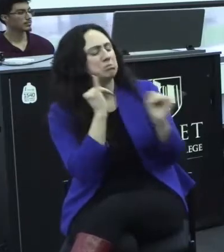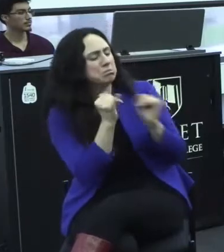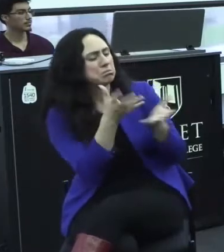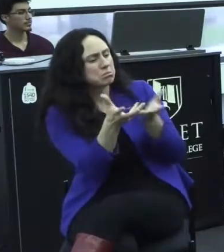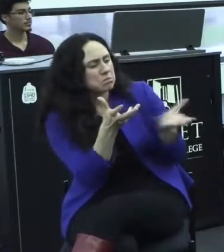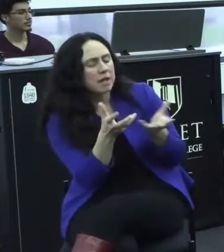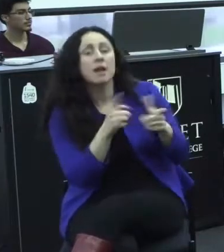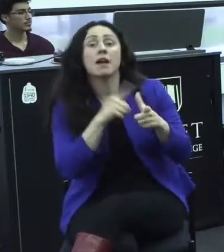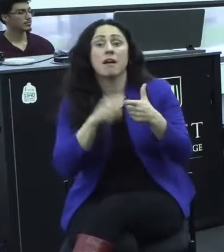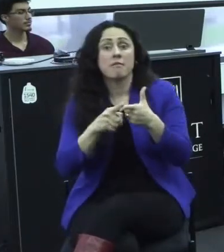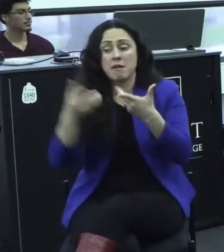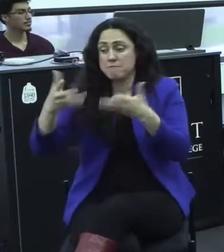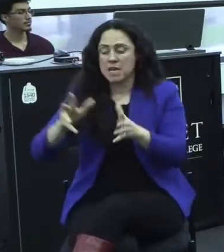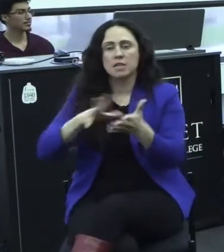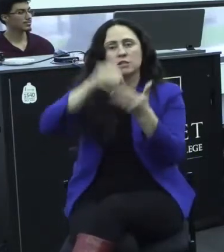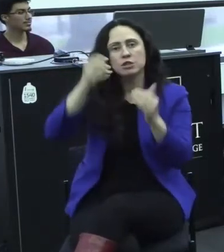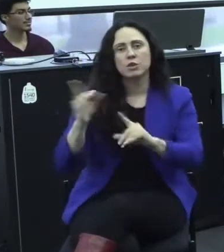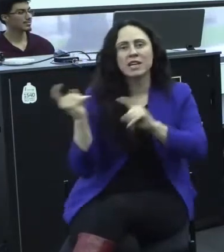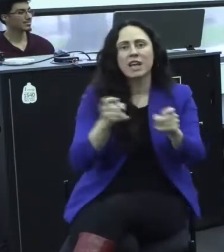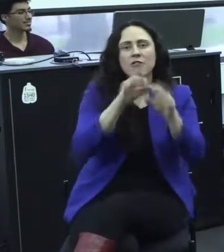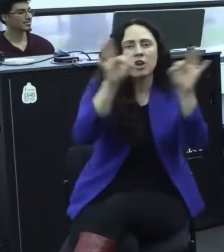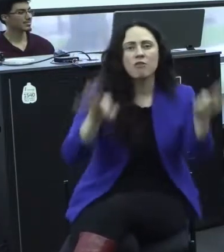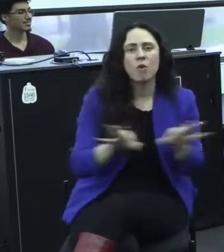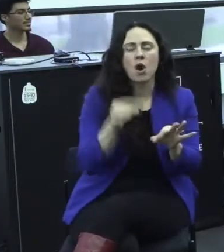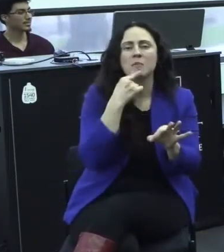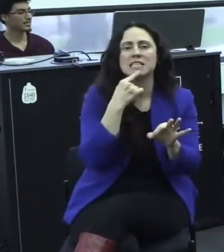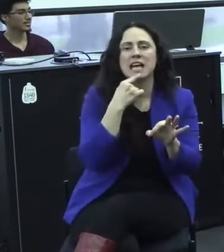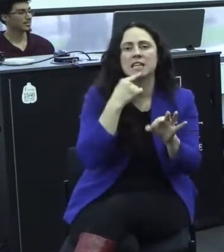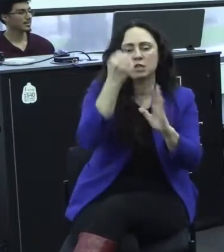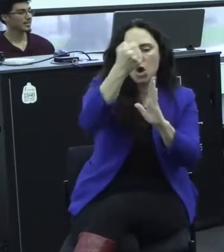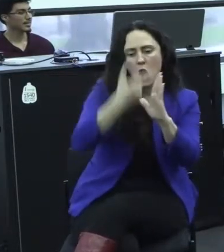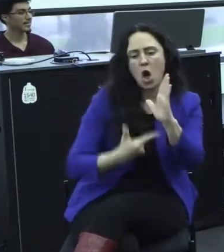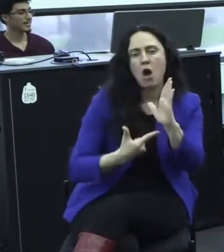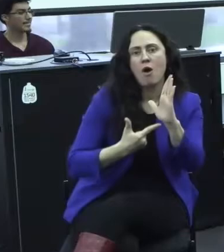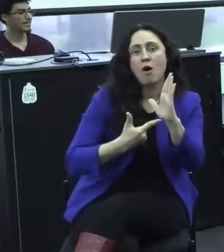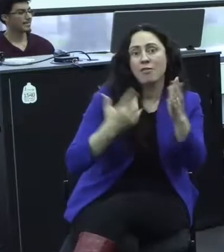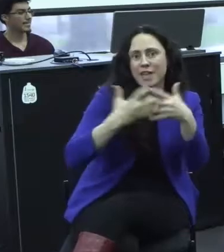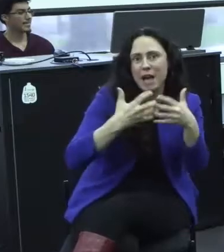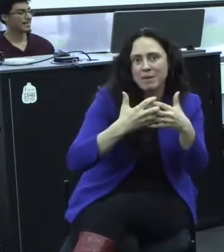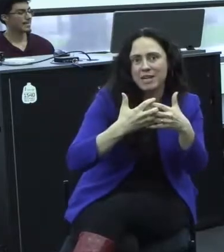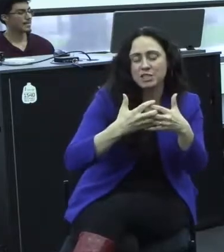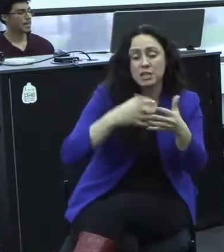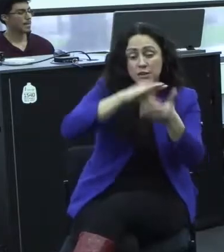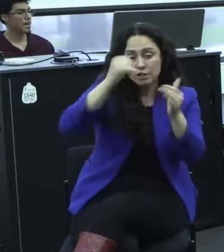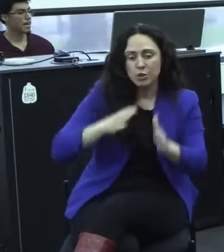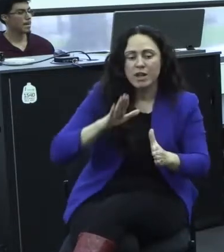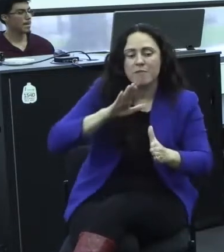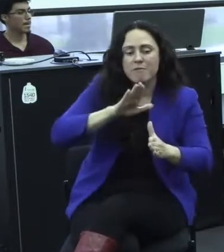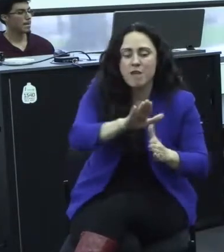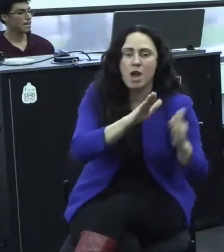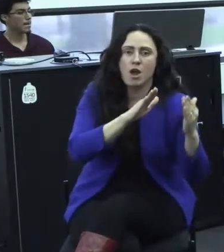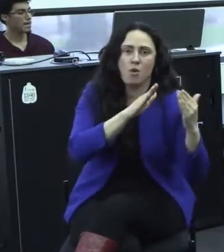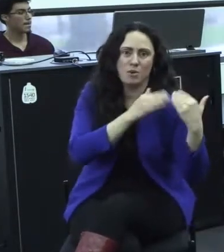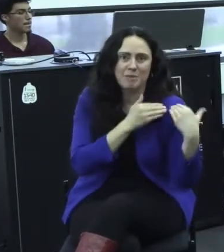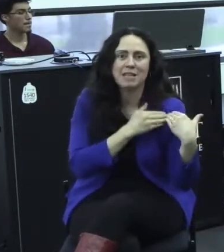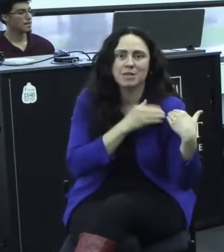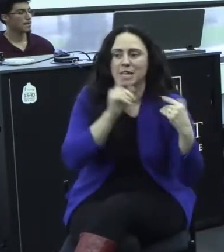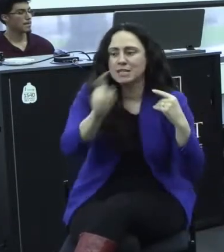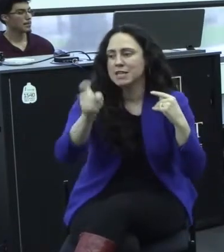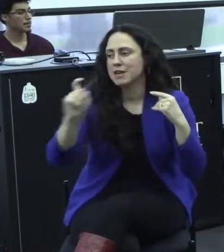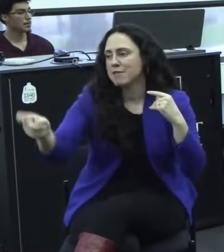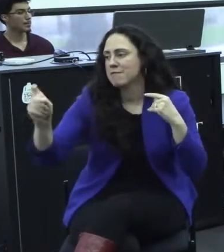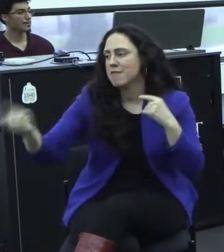student is given a form that states what all of their accommodations are. And it's the student's responsibility to deliver that to each one of